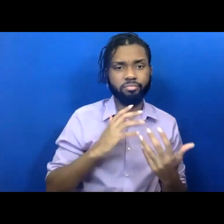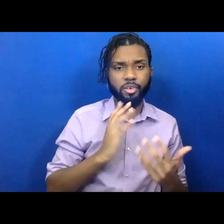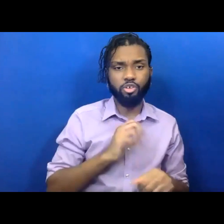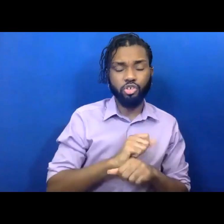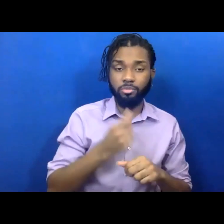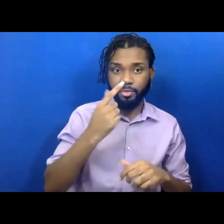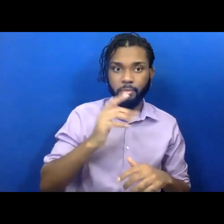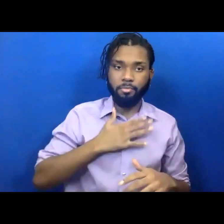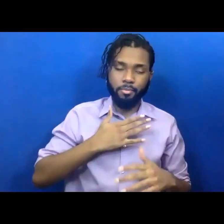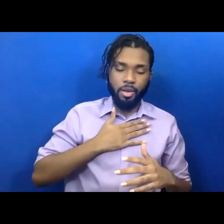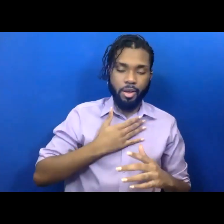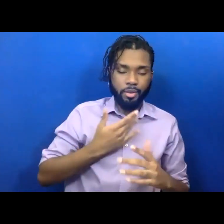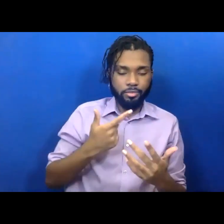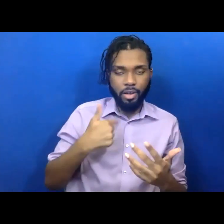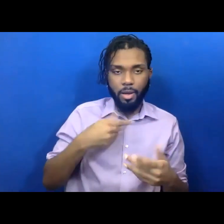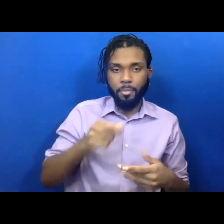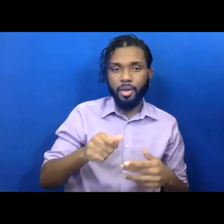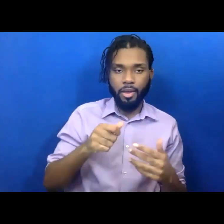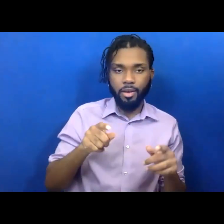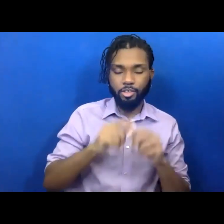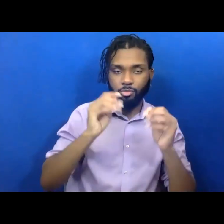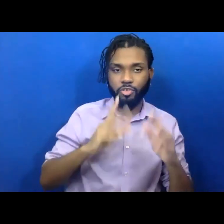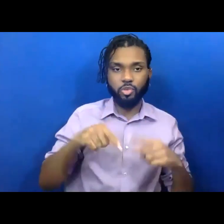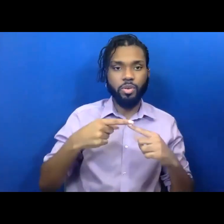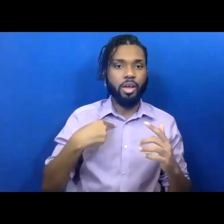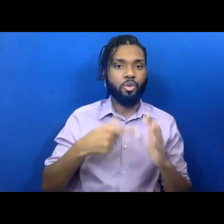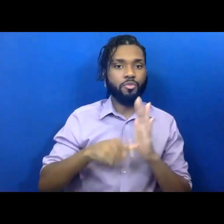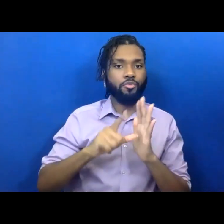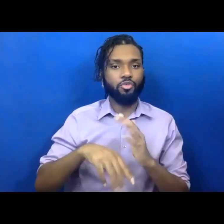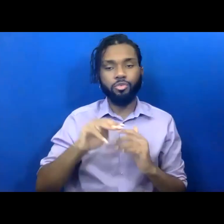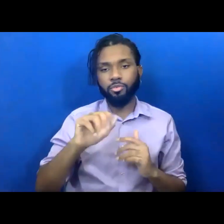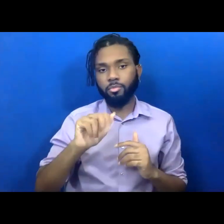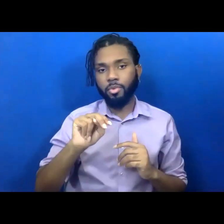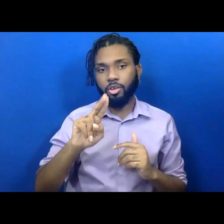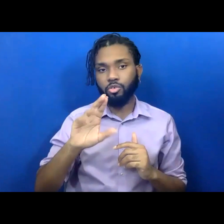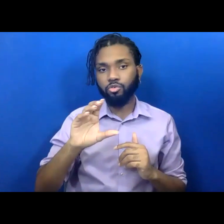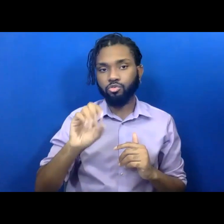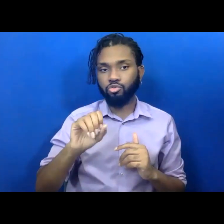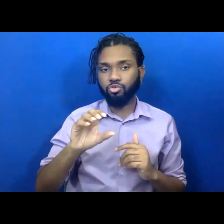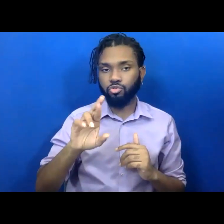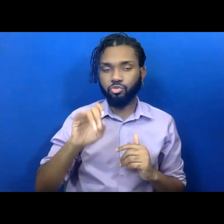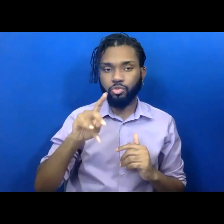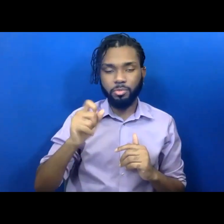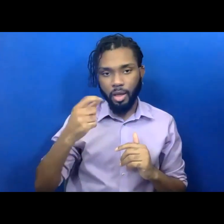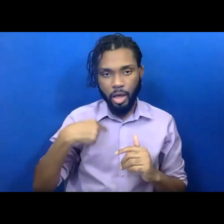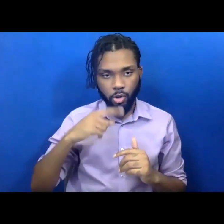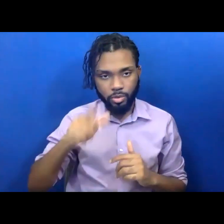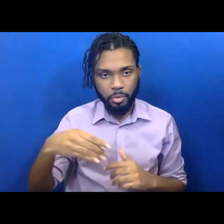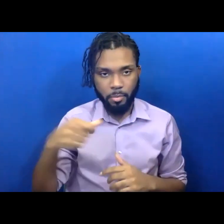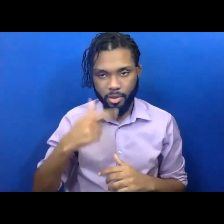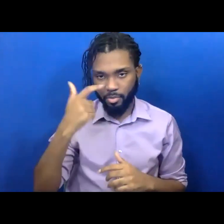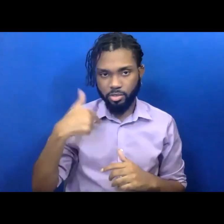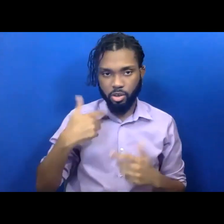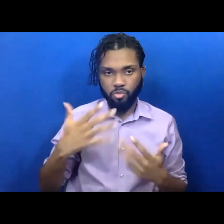a professor, and so when I'm reviewing manuscripts or whatnot, I don't necessarily need to be paid because I'm paid through my regular